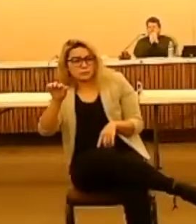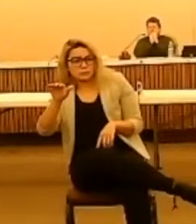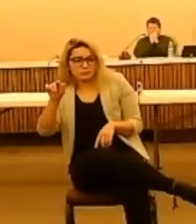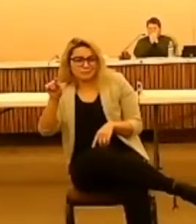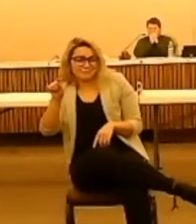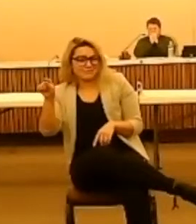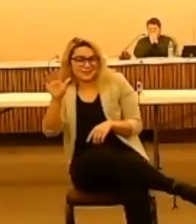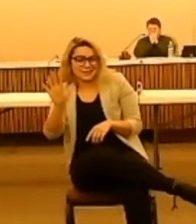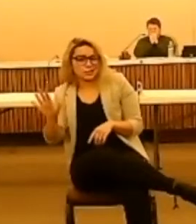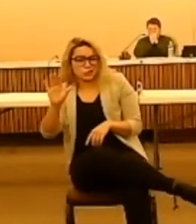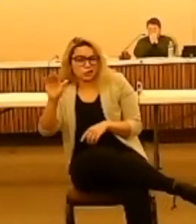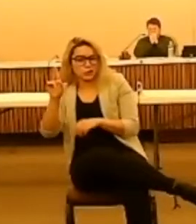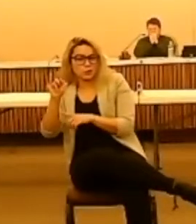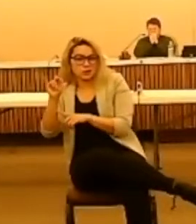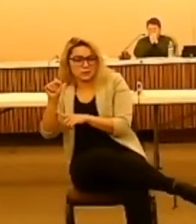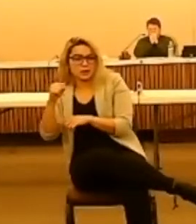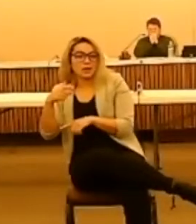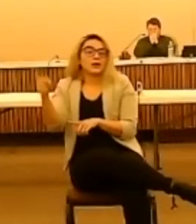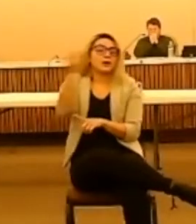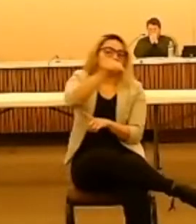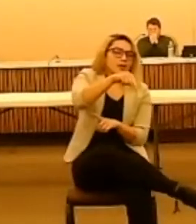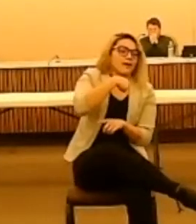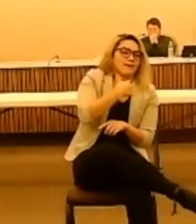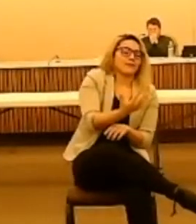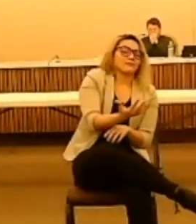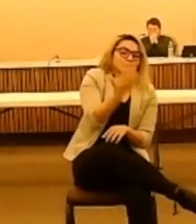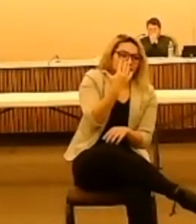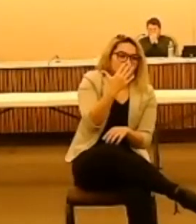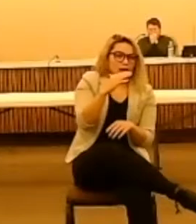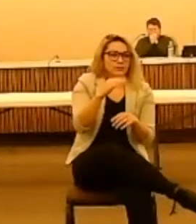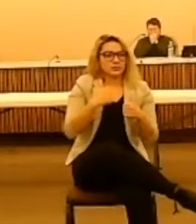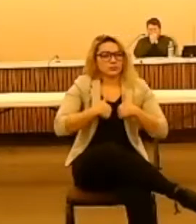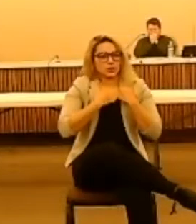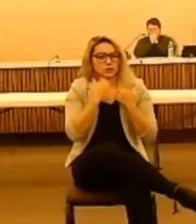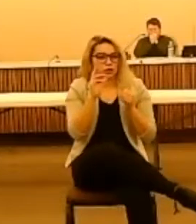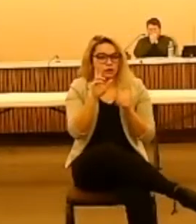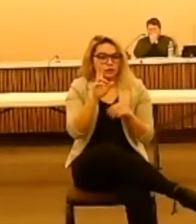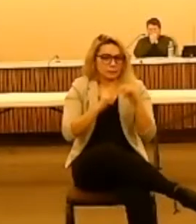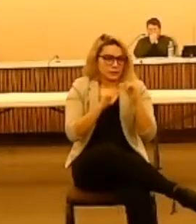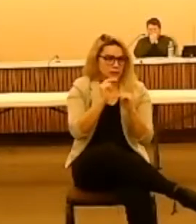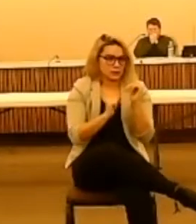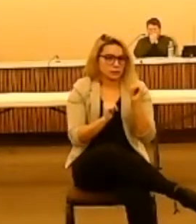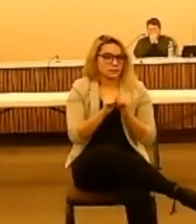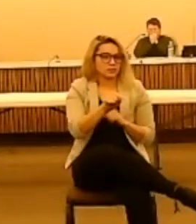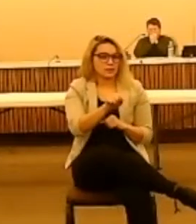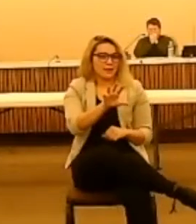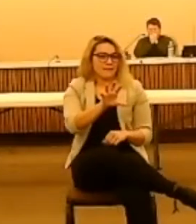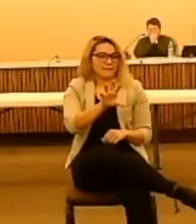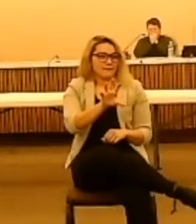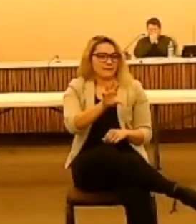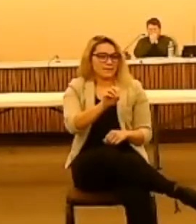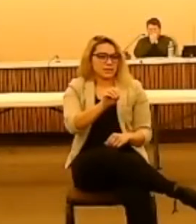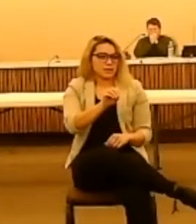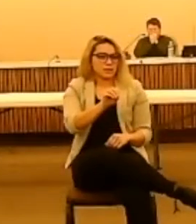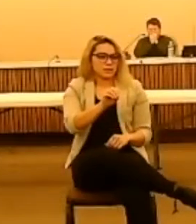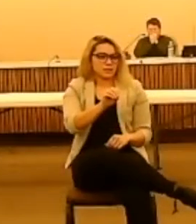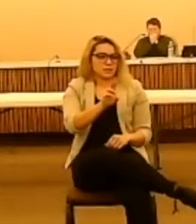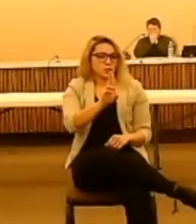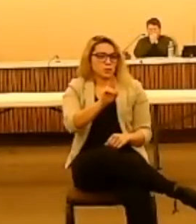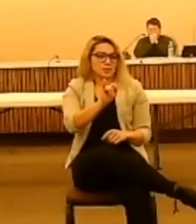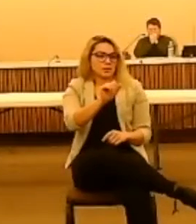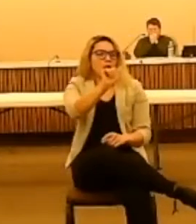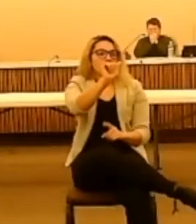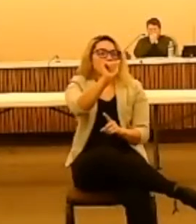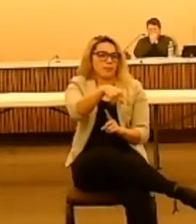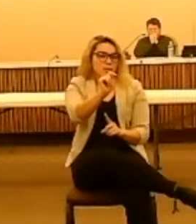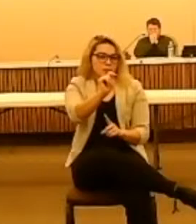residential buildings and 50 units. I do want to mention that we have made some significant progress.